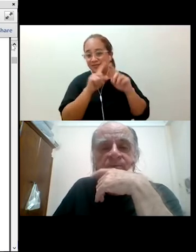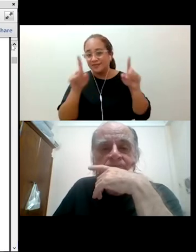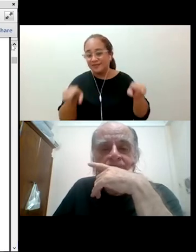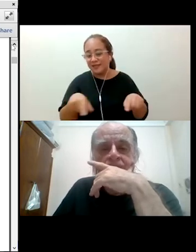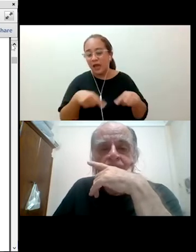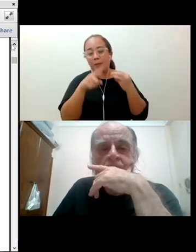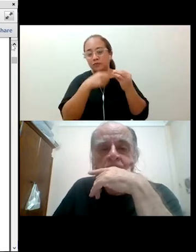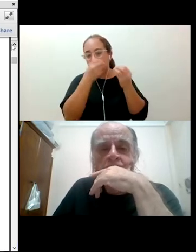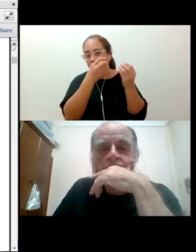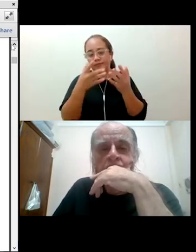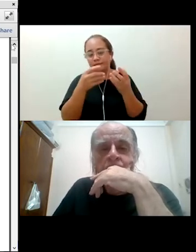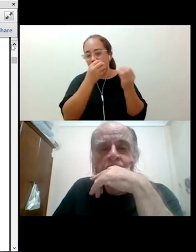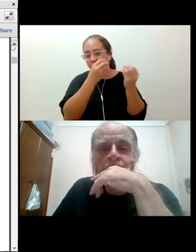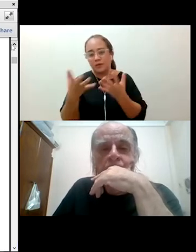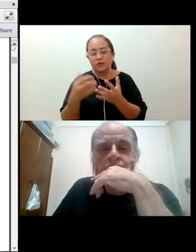information.